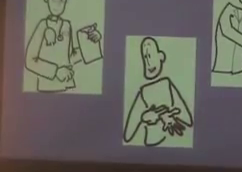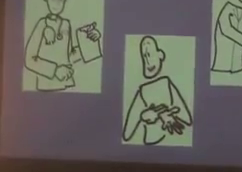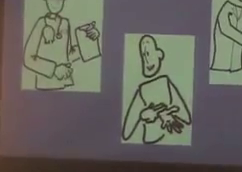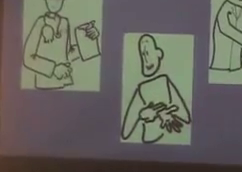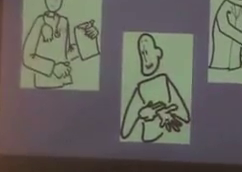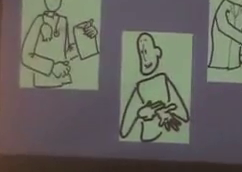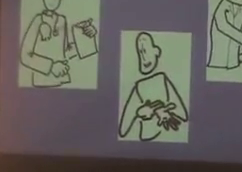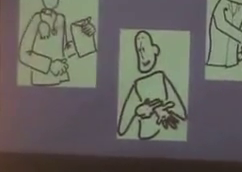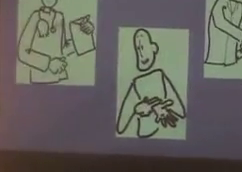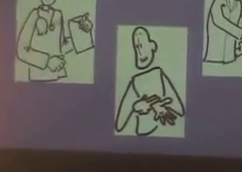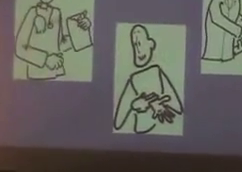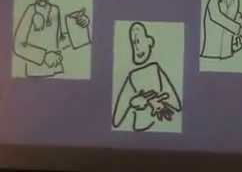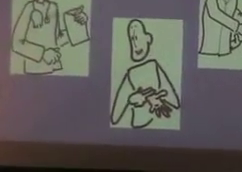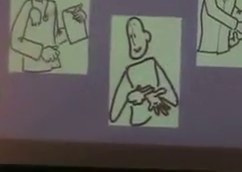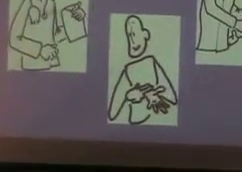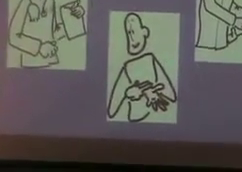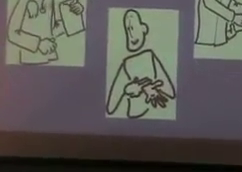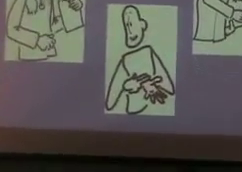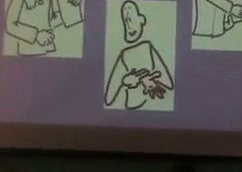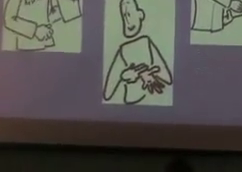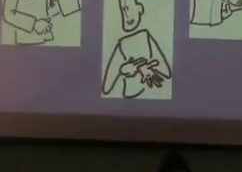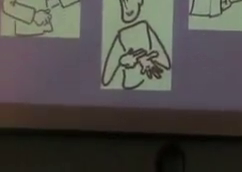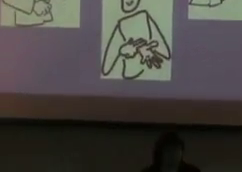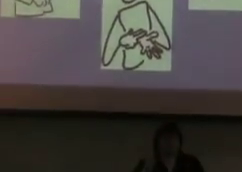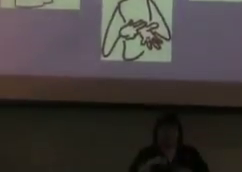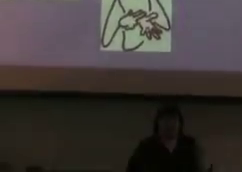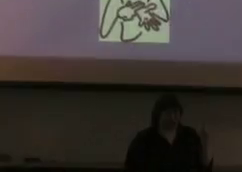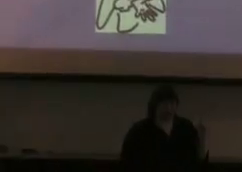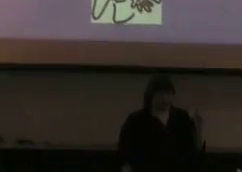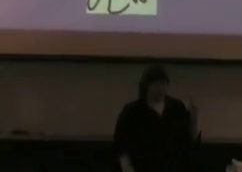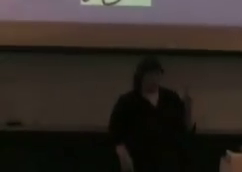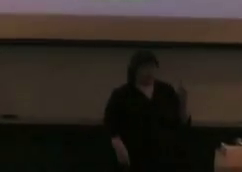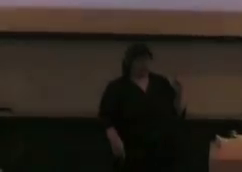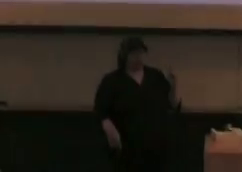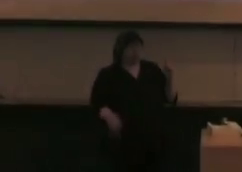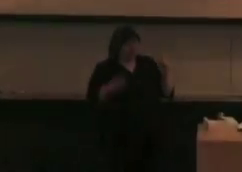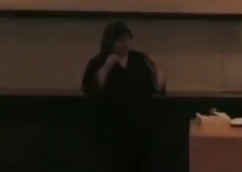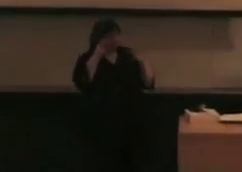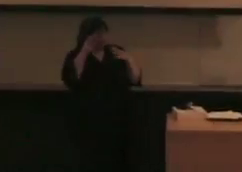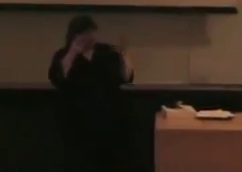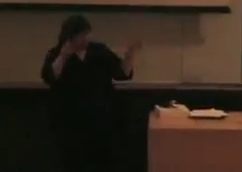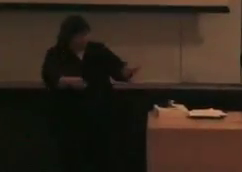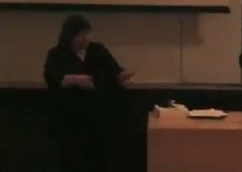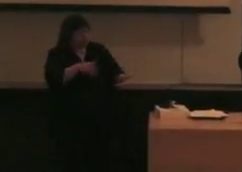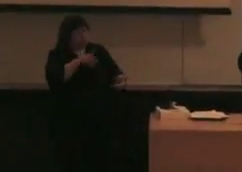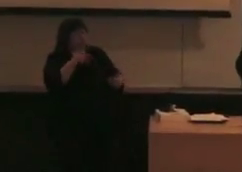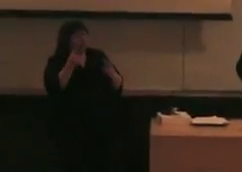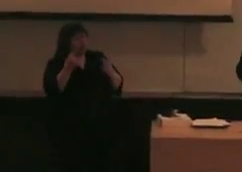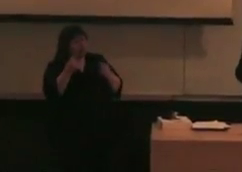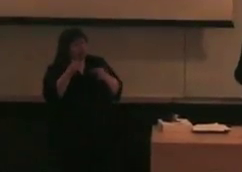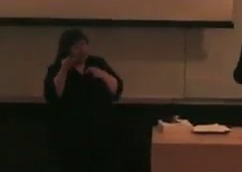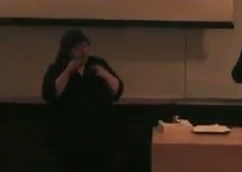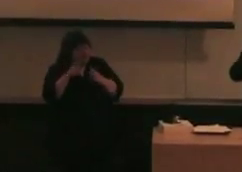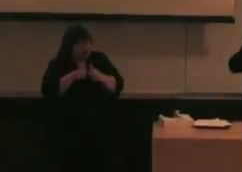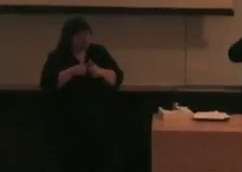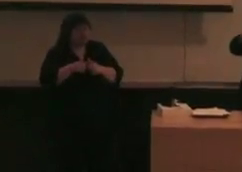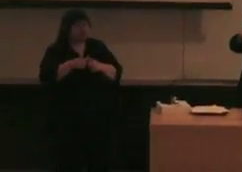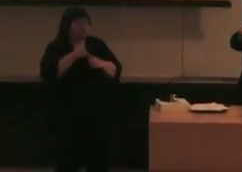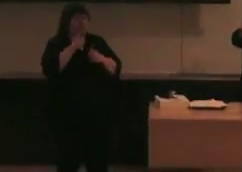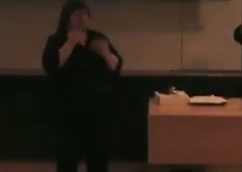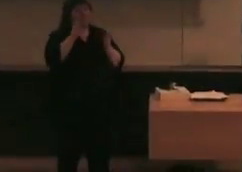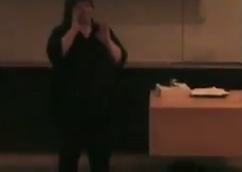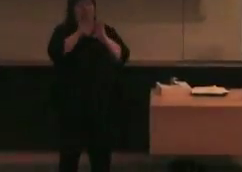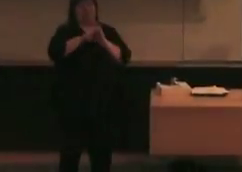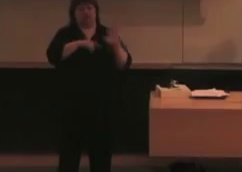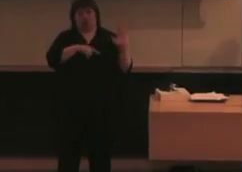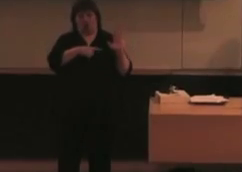but you can't just jump them into a situation without first introducing what you're going to do. So you may want to show a